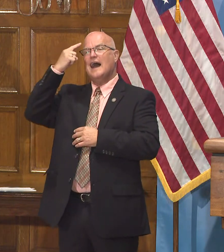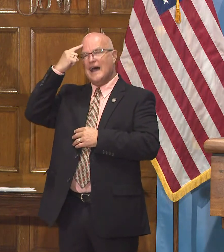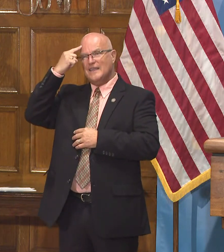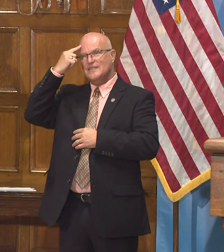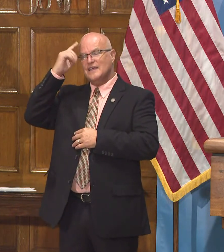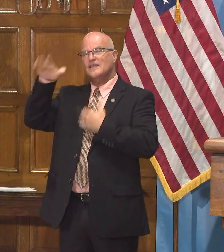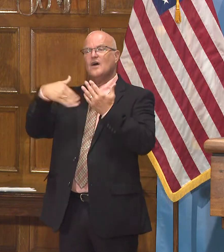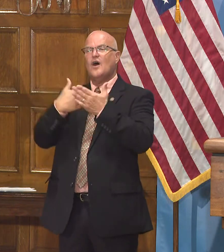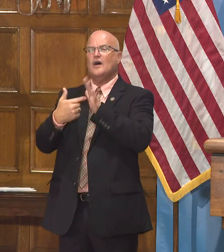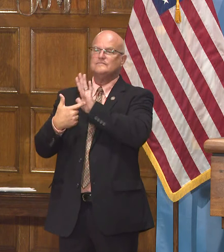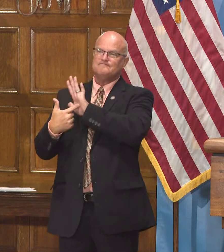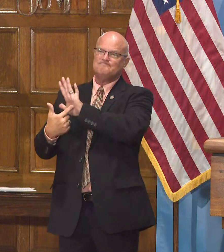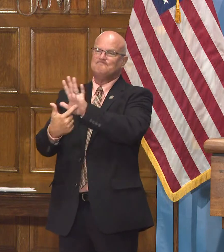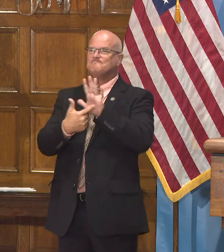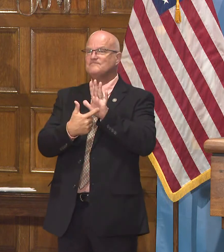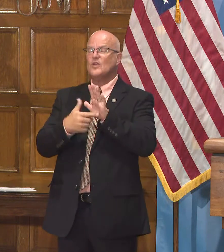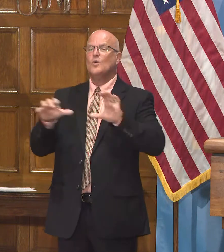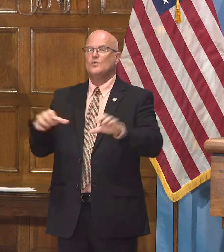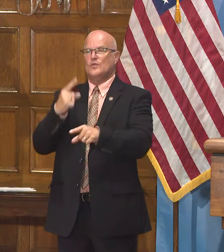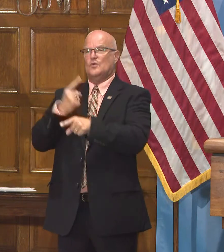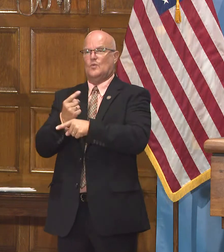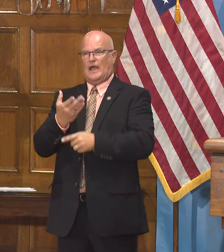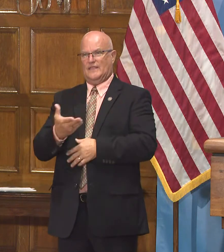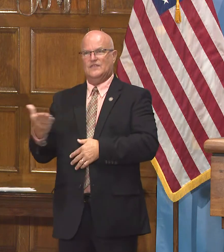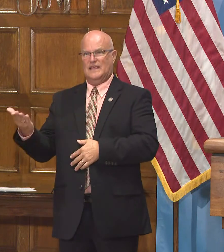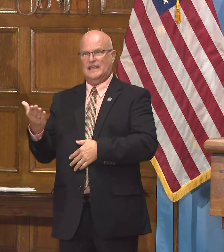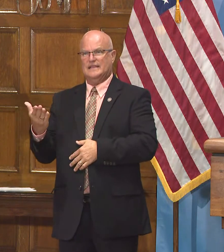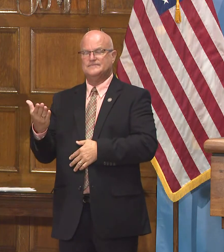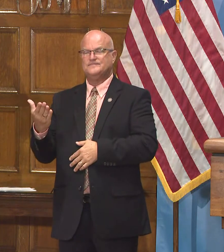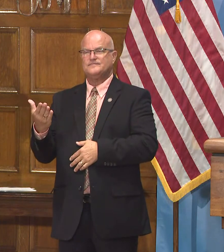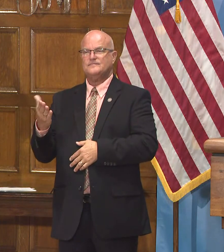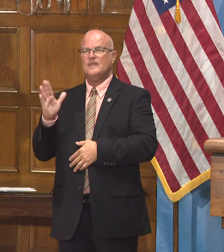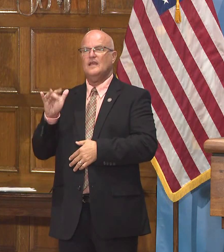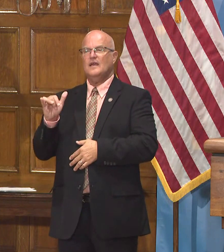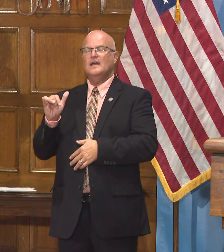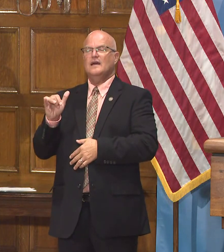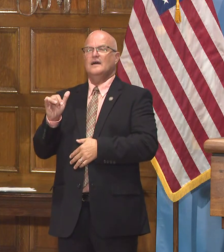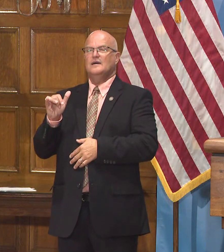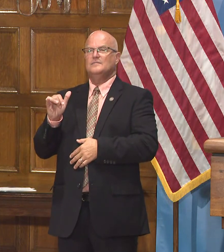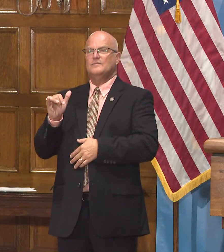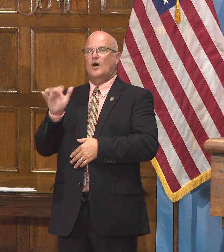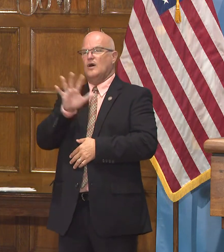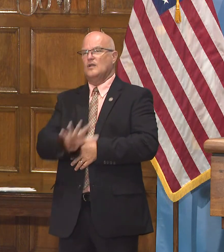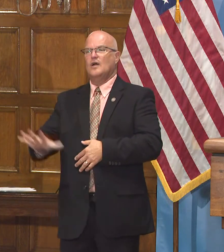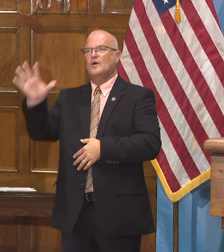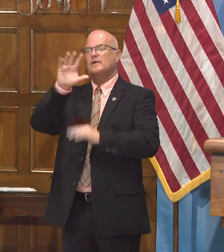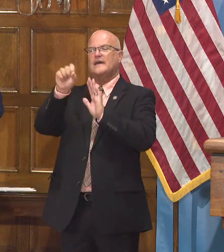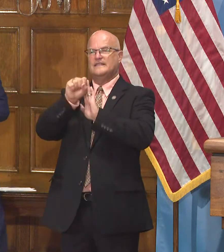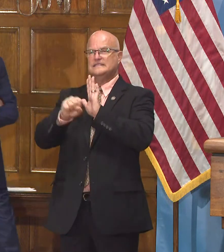those are all indicators that we are doing the right thing by and large across the state.